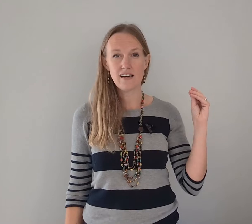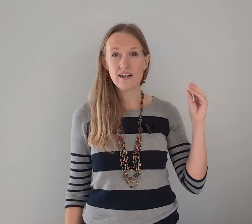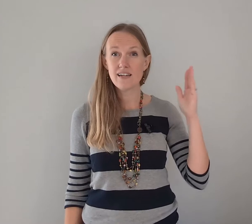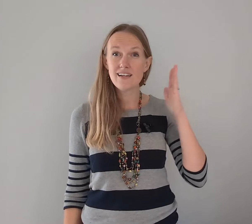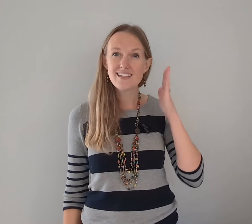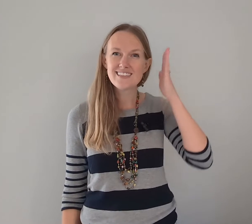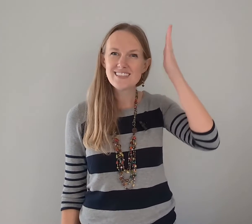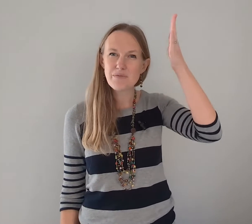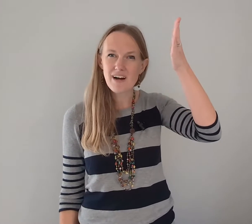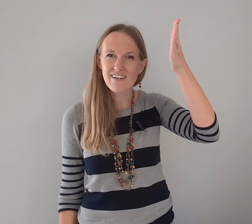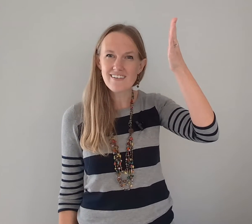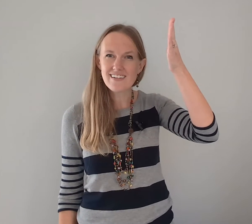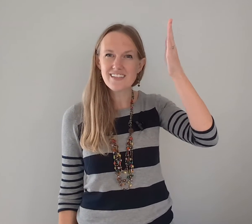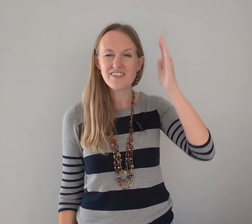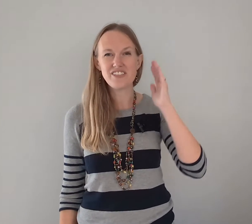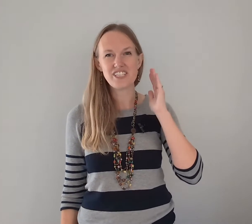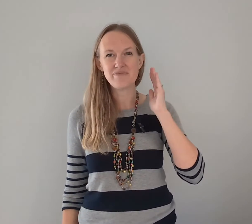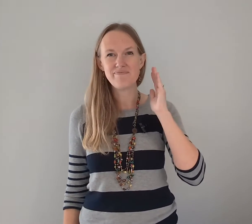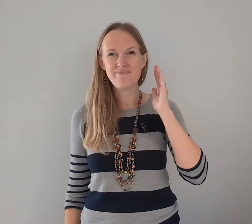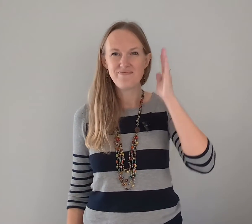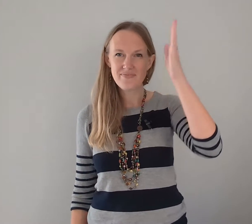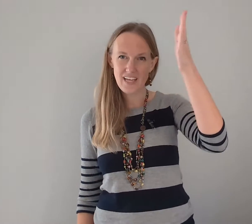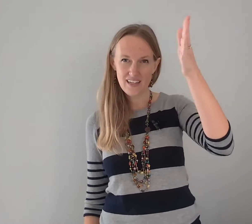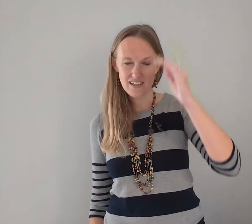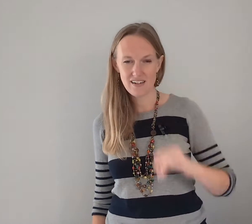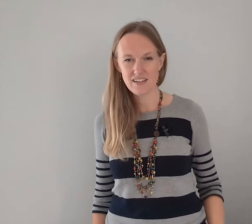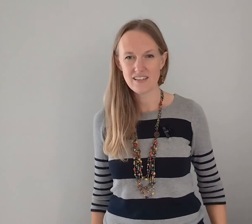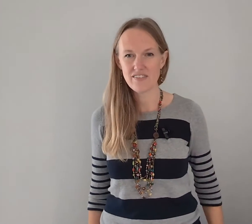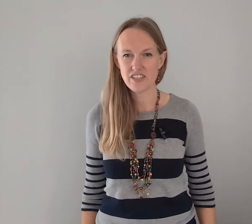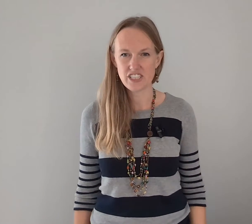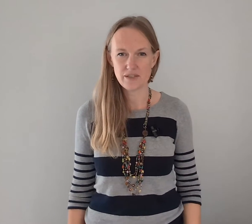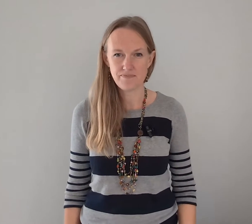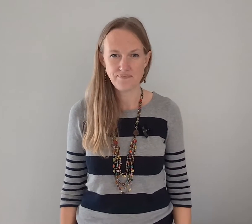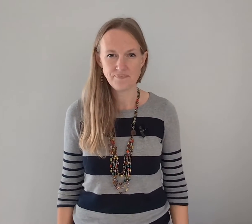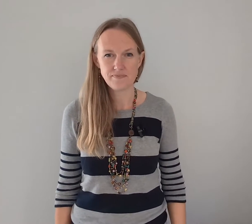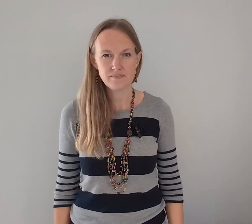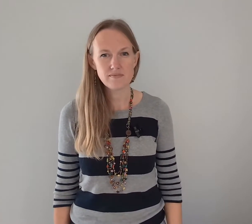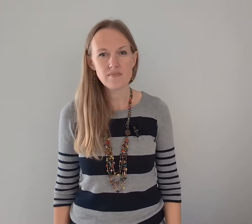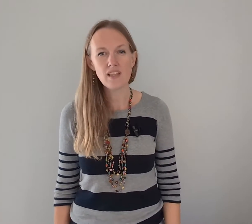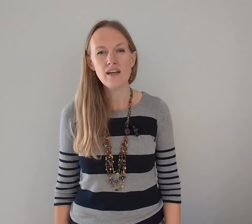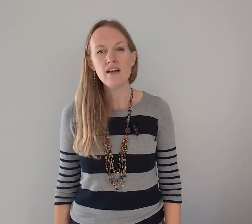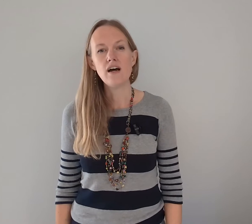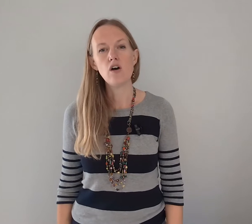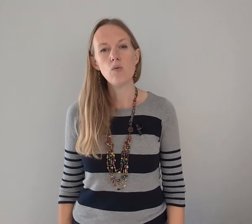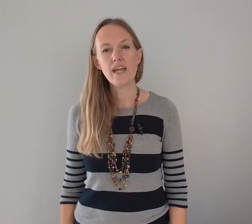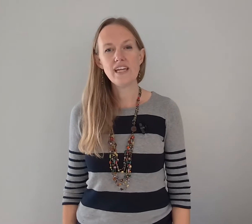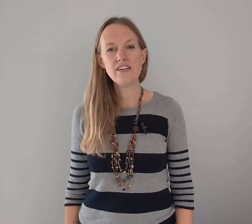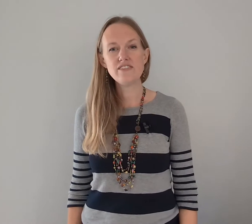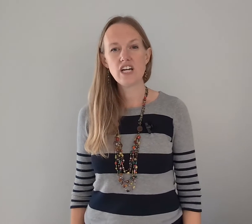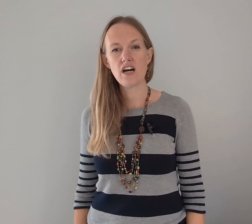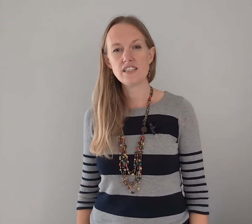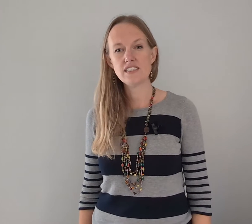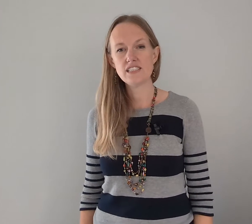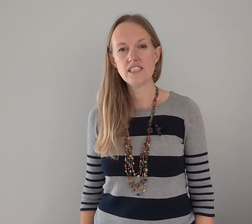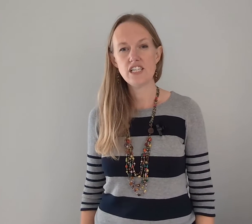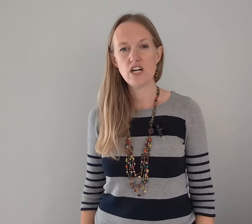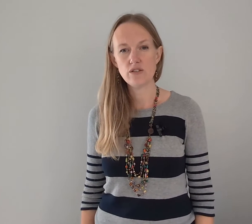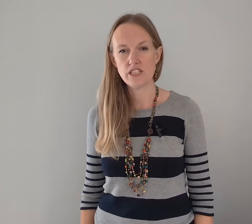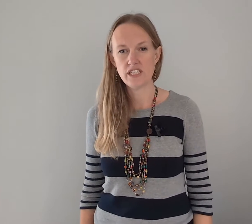Gone tomorrow, in the future. Okay, gone in the future. A wave tossed in the